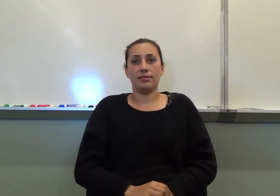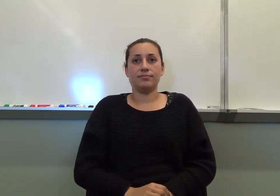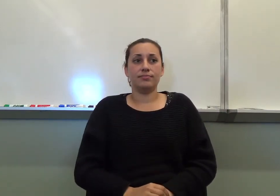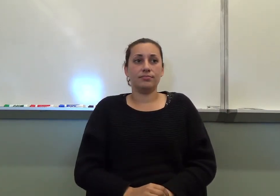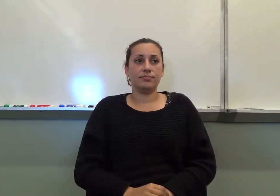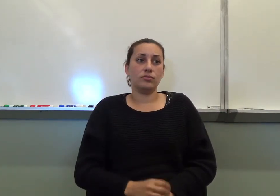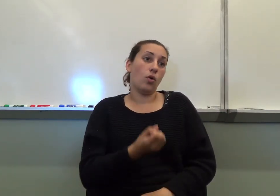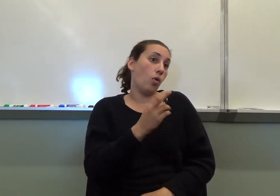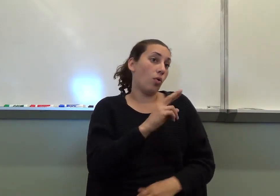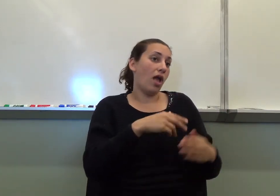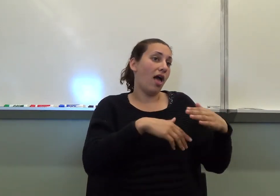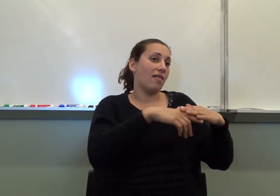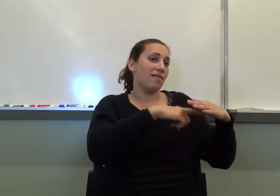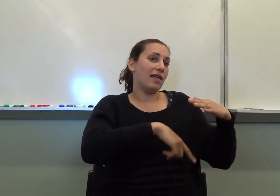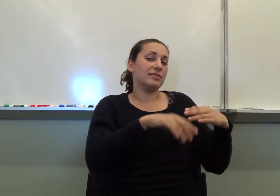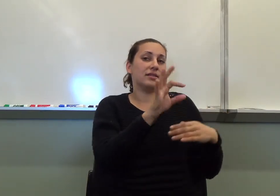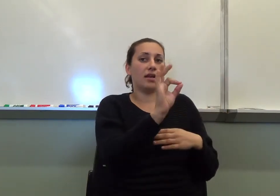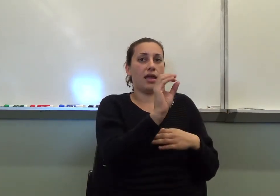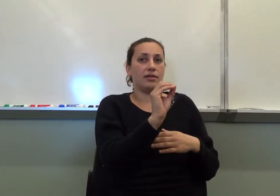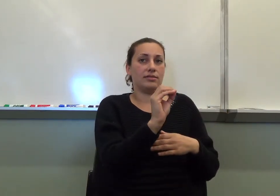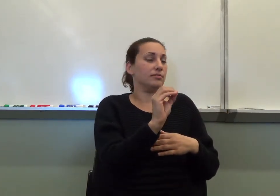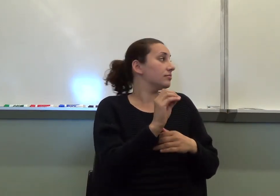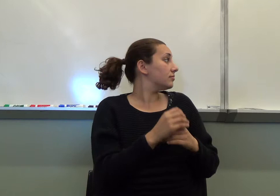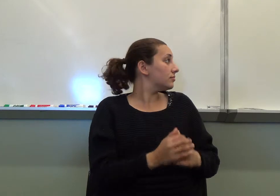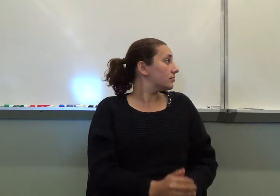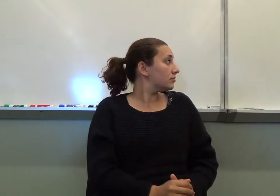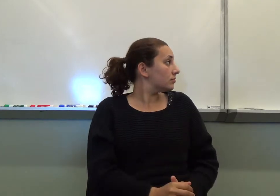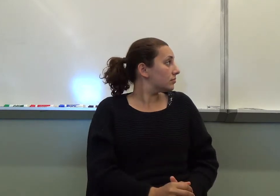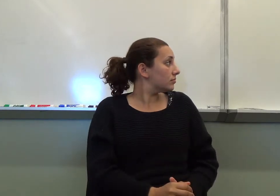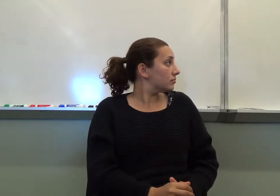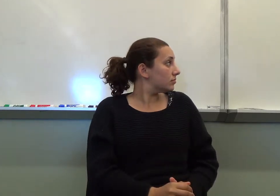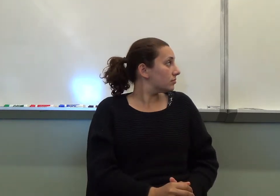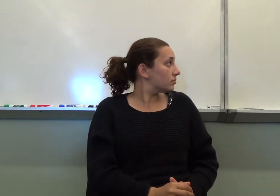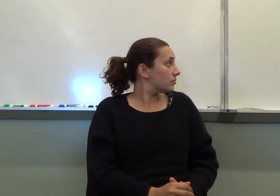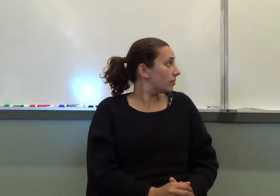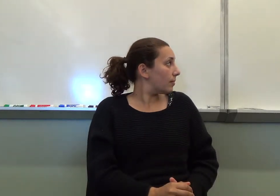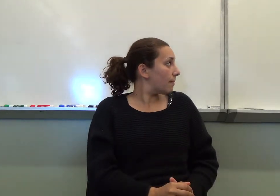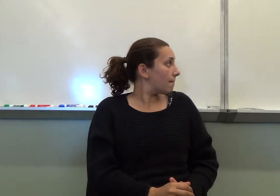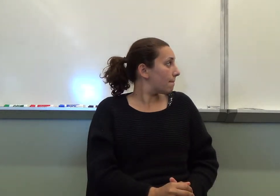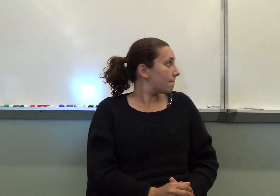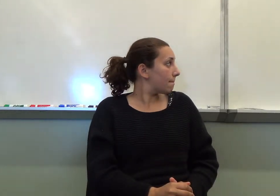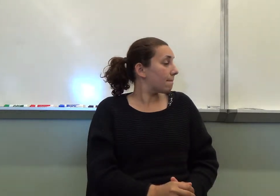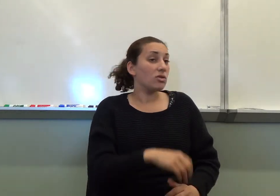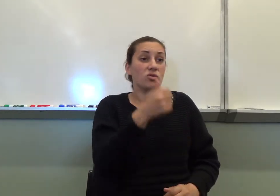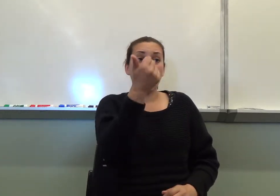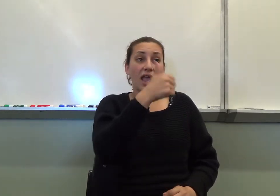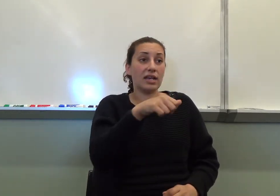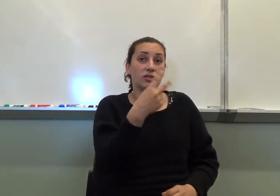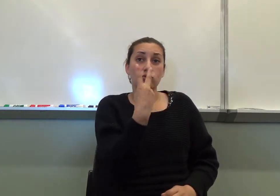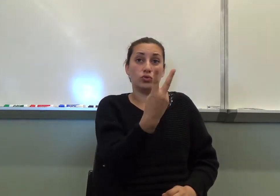Likewise here, you can go here and here, they add up to 90 also. So any two complementary